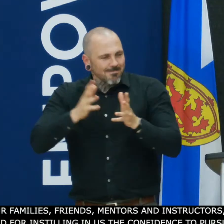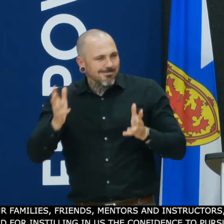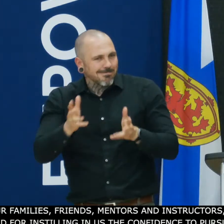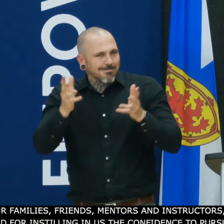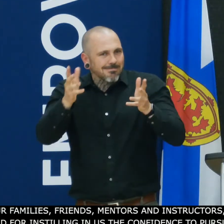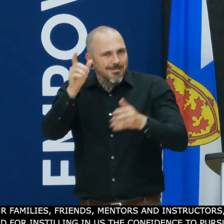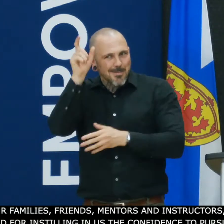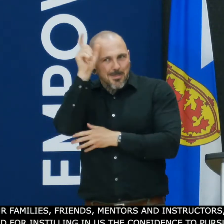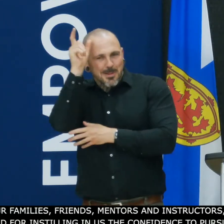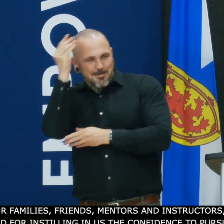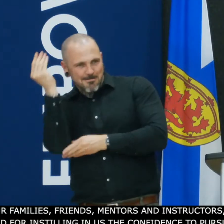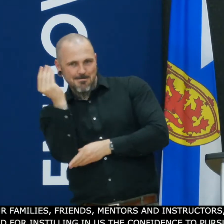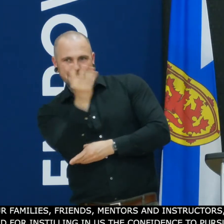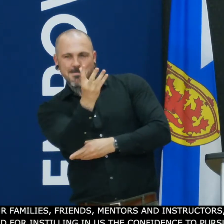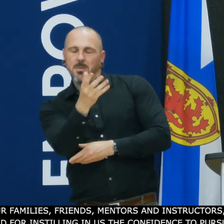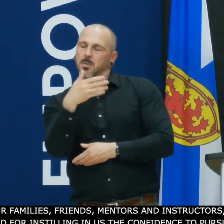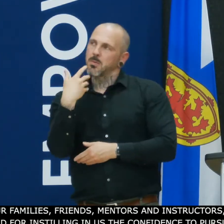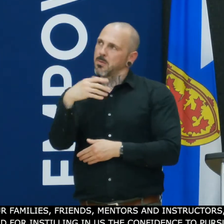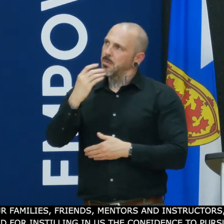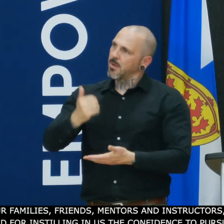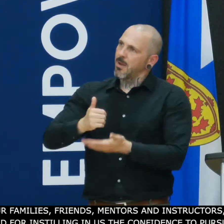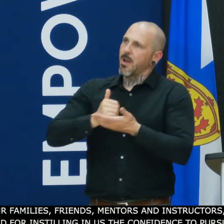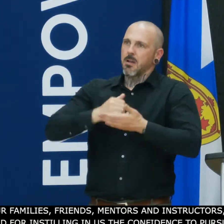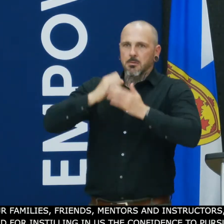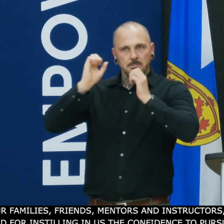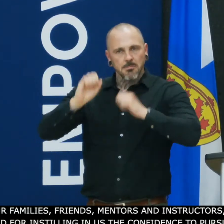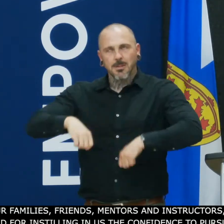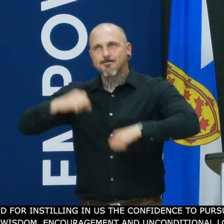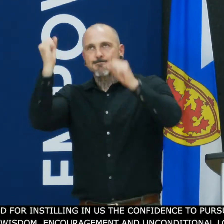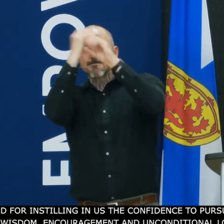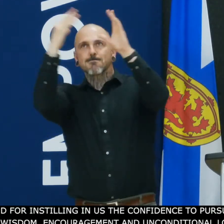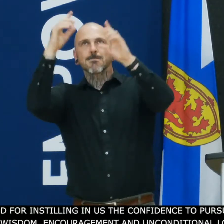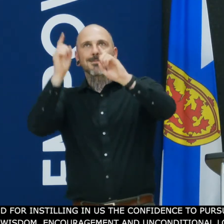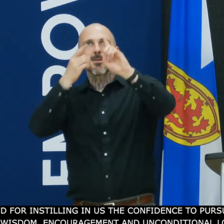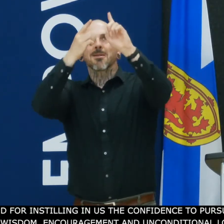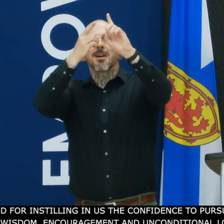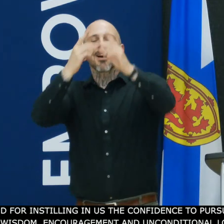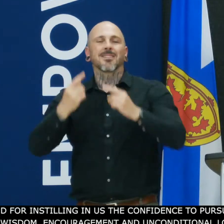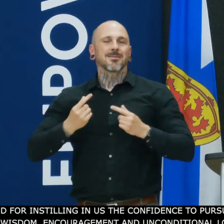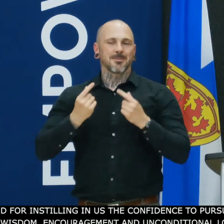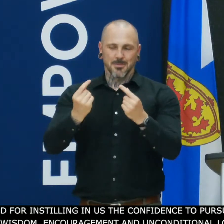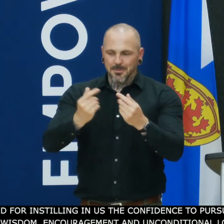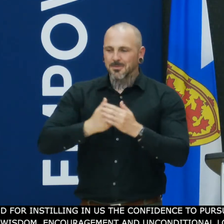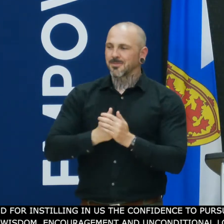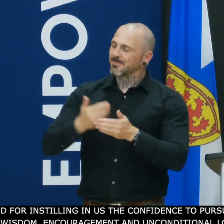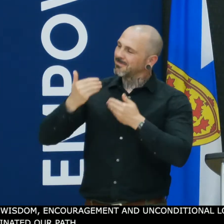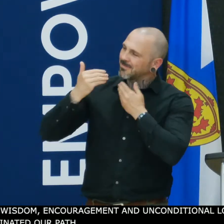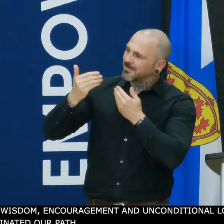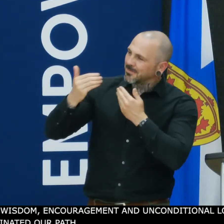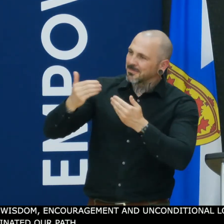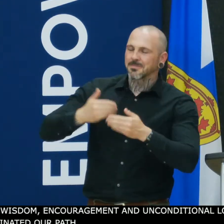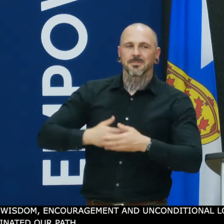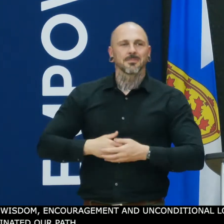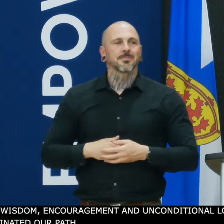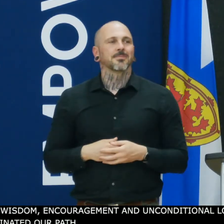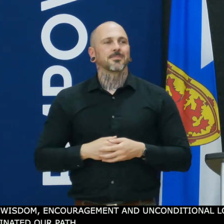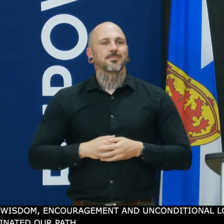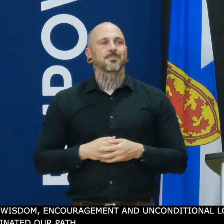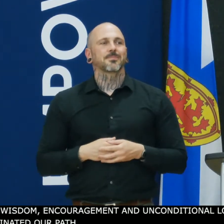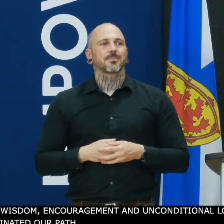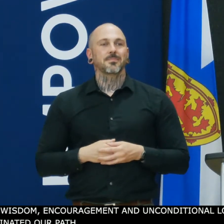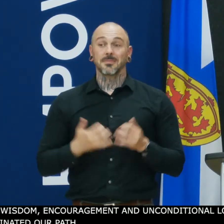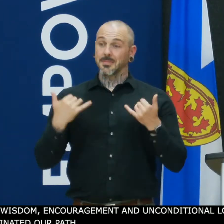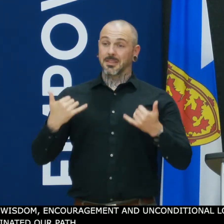light that has illuminated our path. For that, we are eternally grateful. As we bid farewell